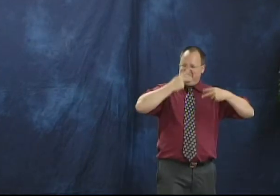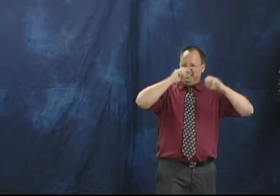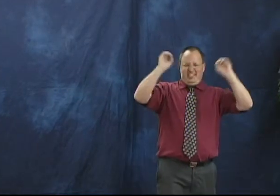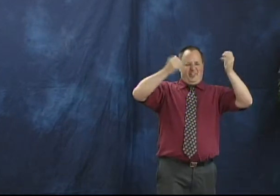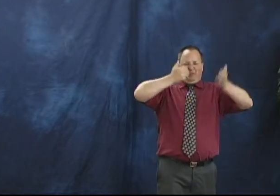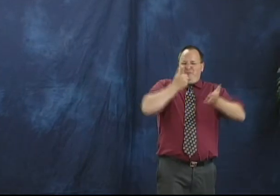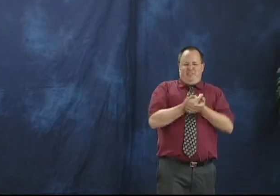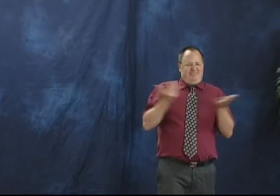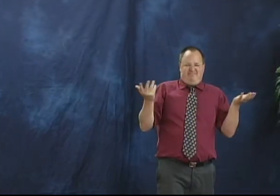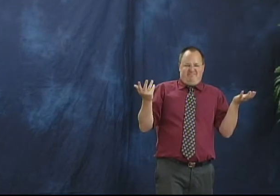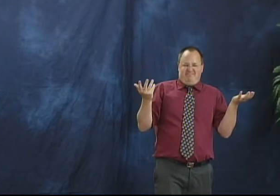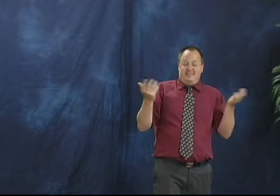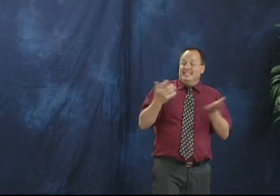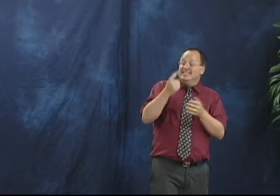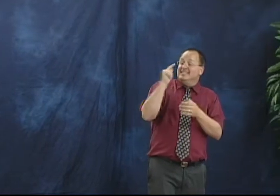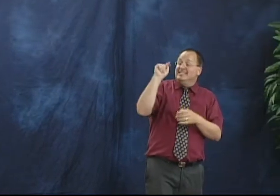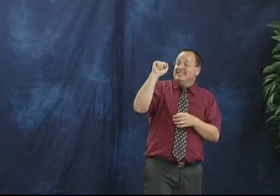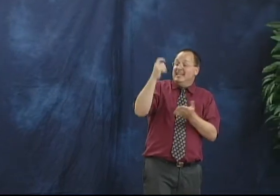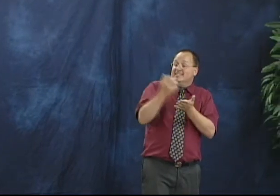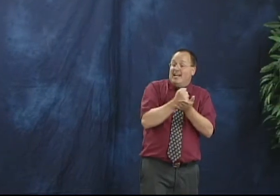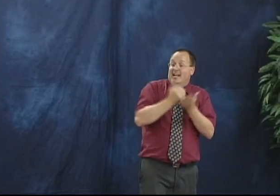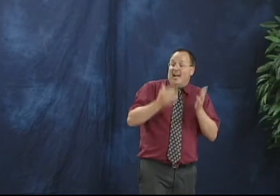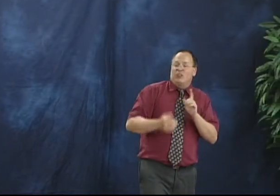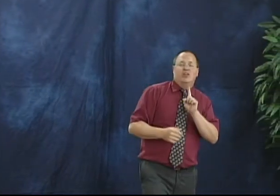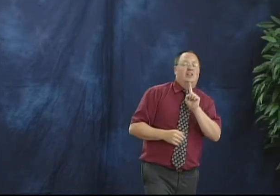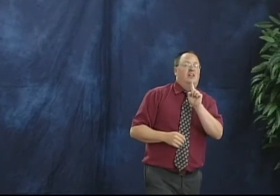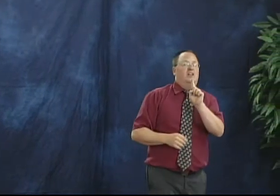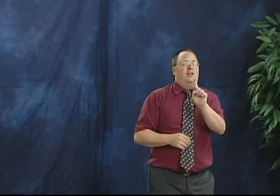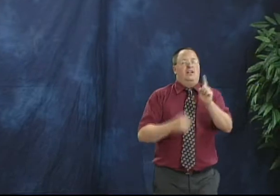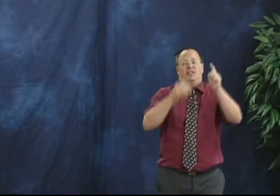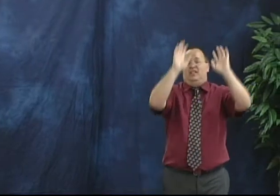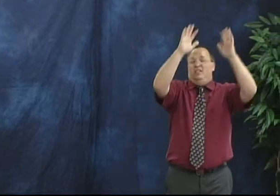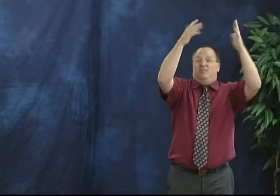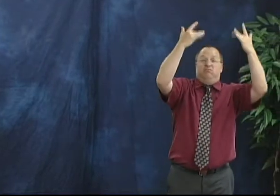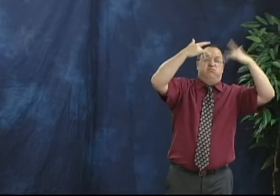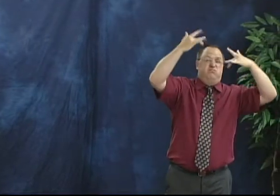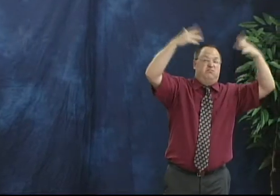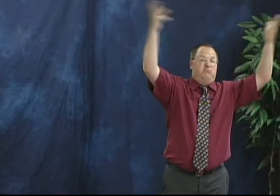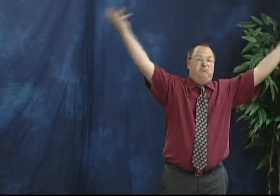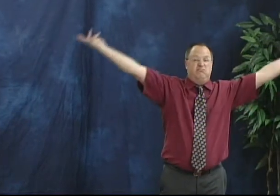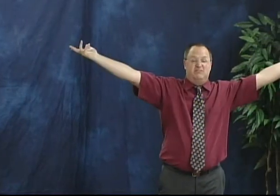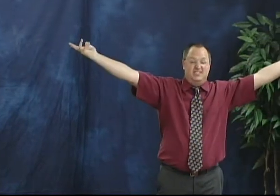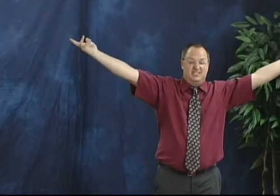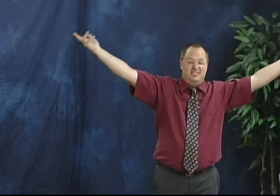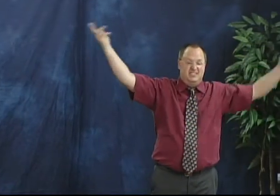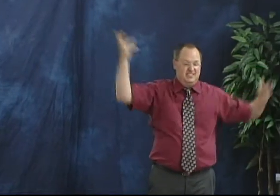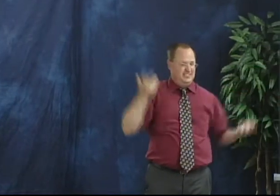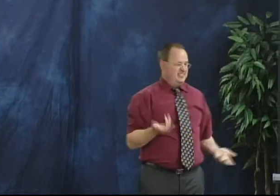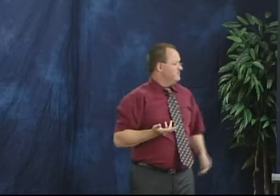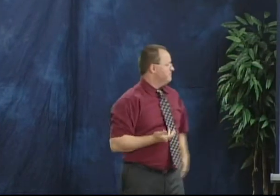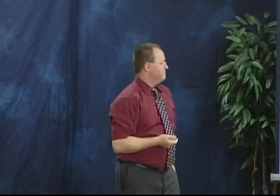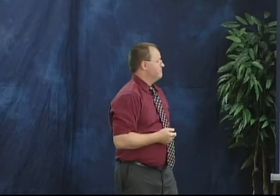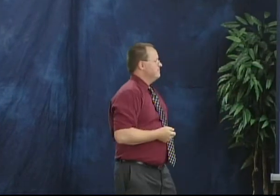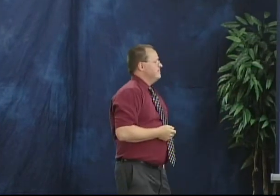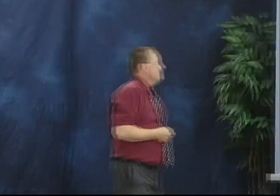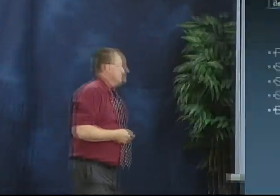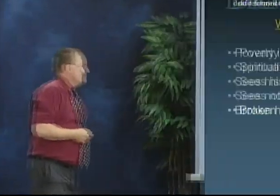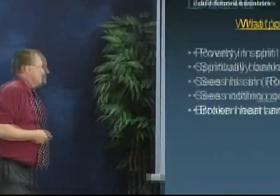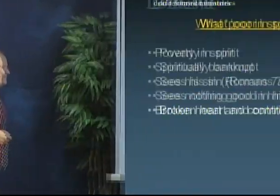there is nothing good that dwells in us. And then we are like the tax collector who cries out, God, be merciful to me, a sinner.